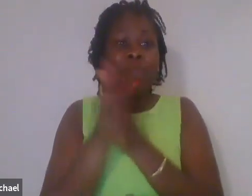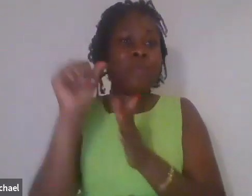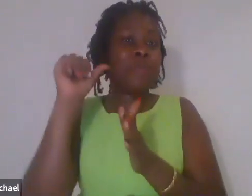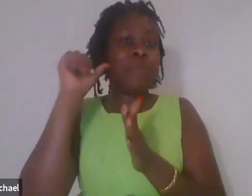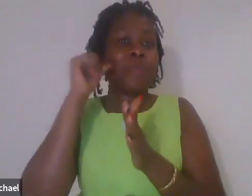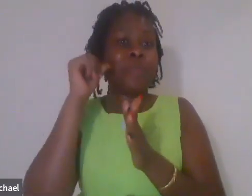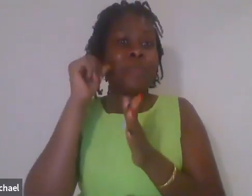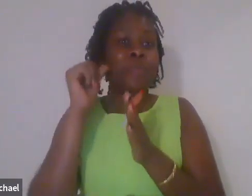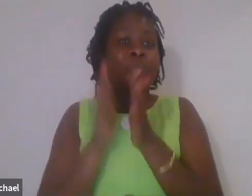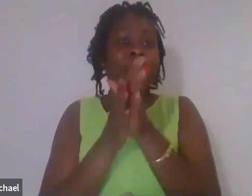after you.